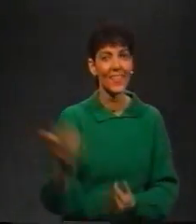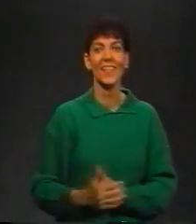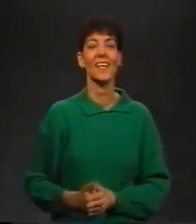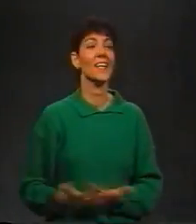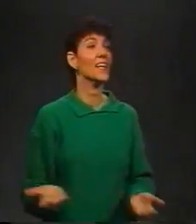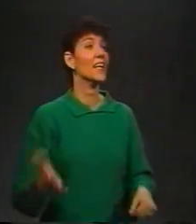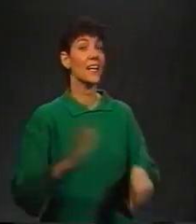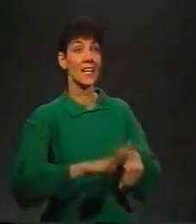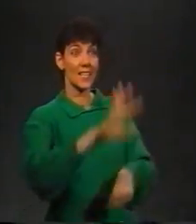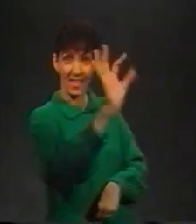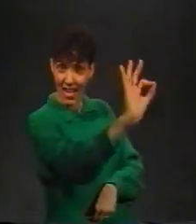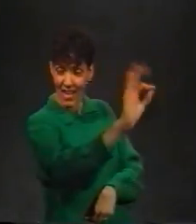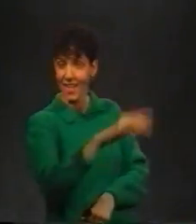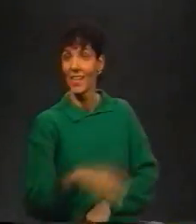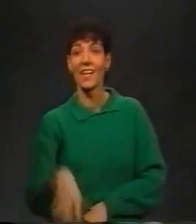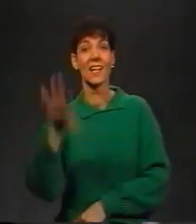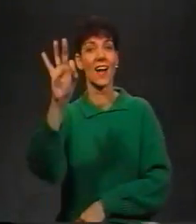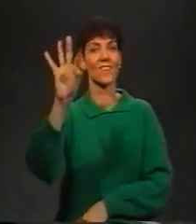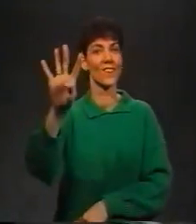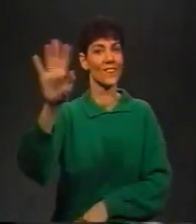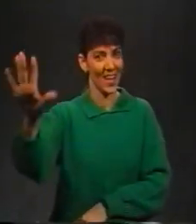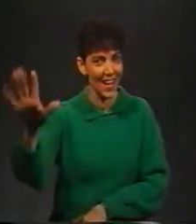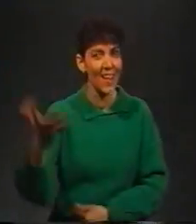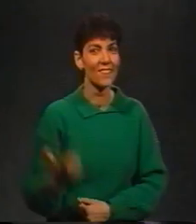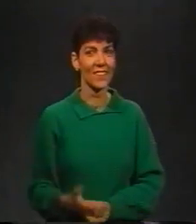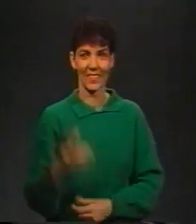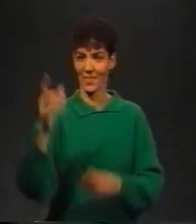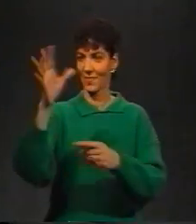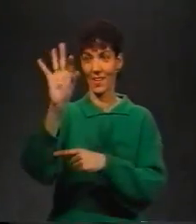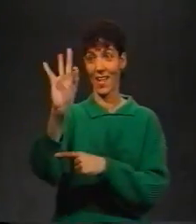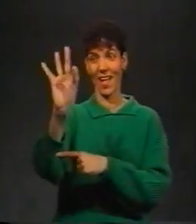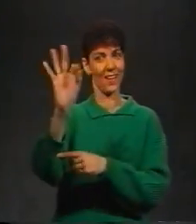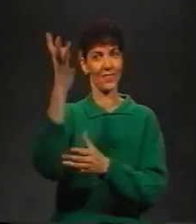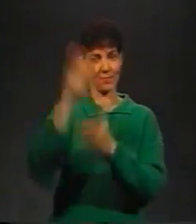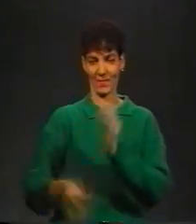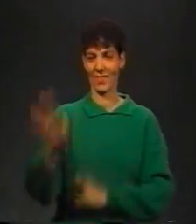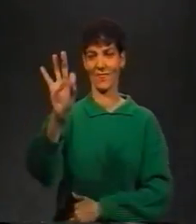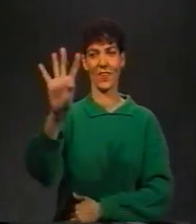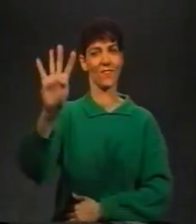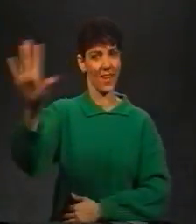4:15, 9 o'clock, 9:45.